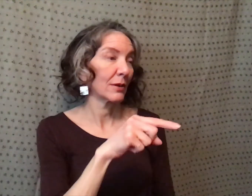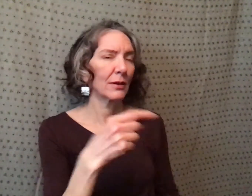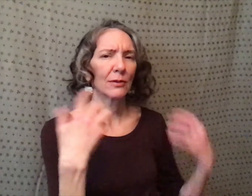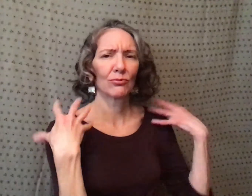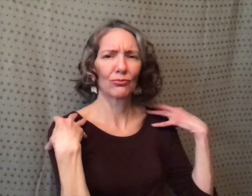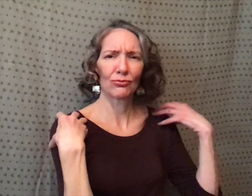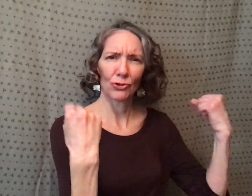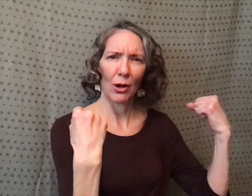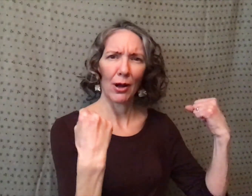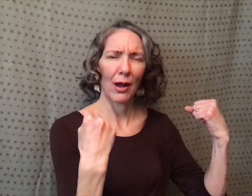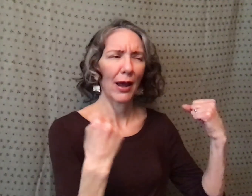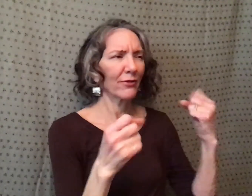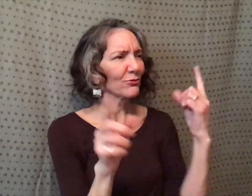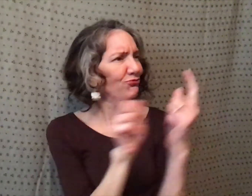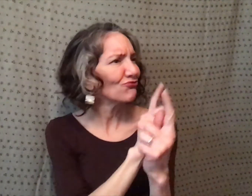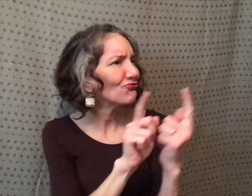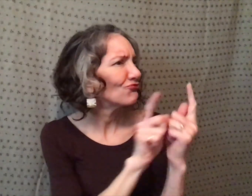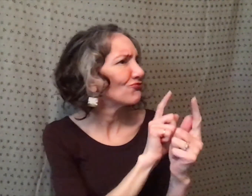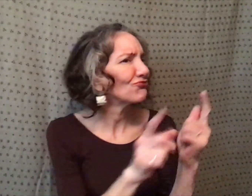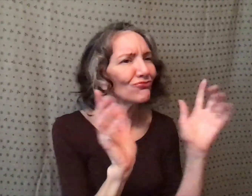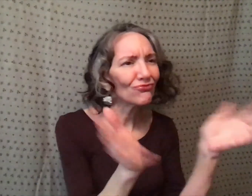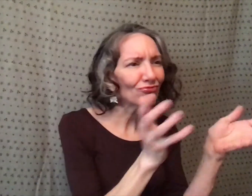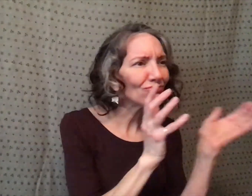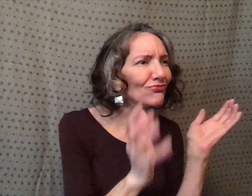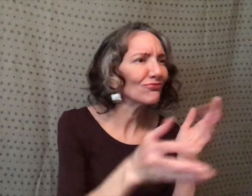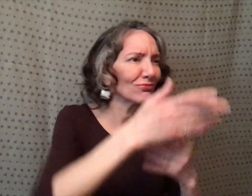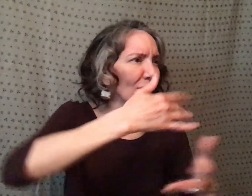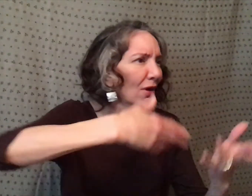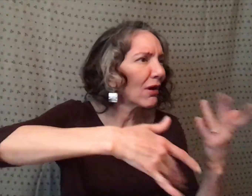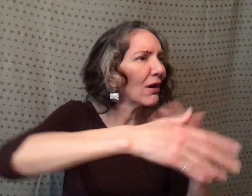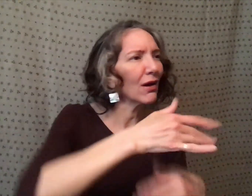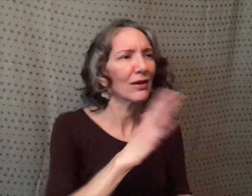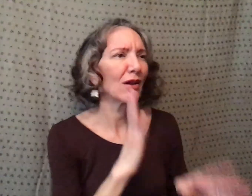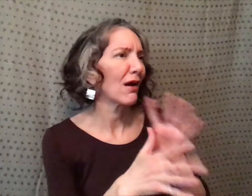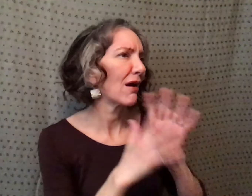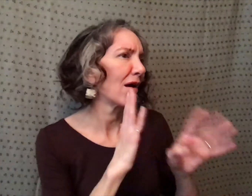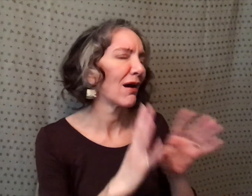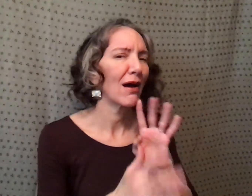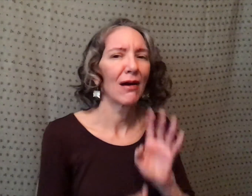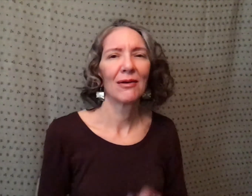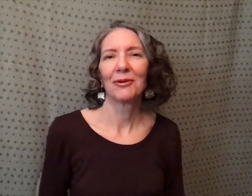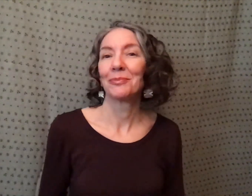Luke, he's brave. Loves meeting people, chatting, very social.